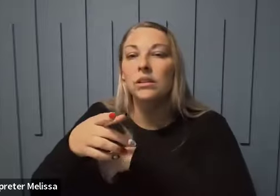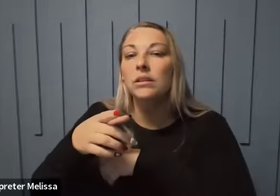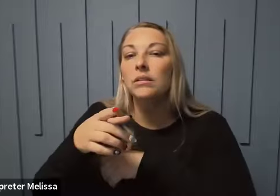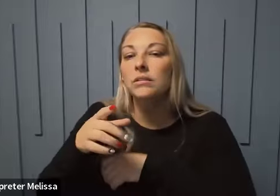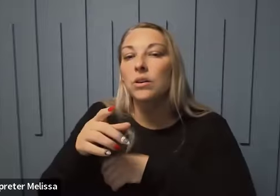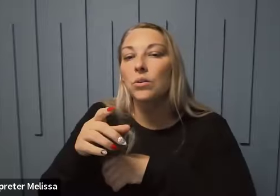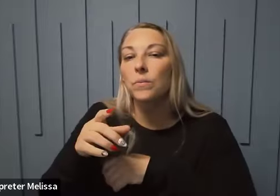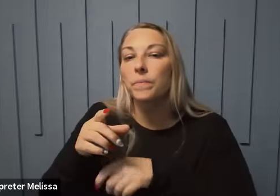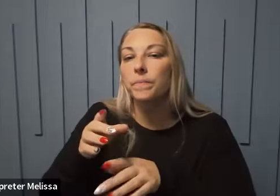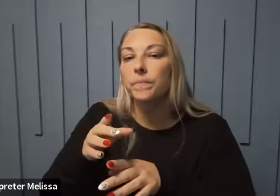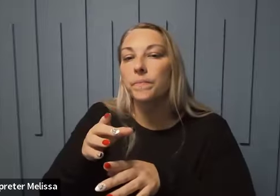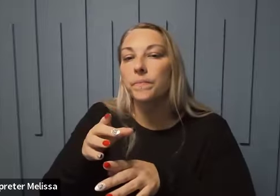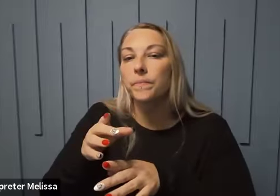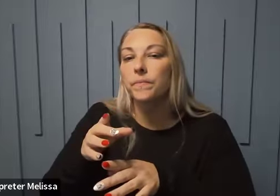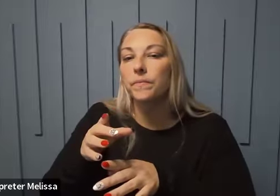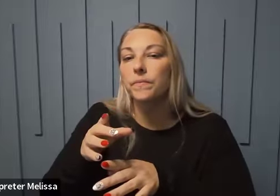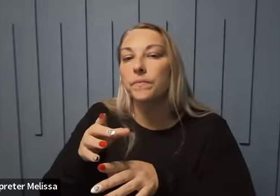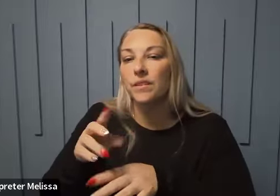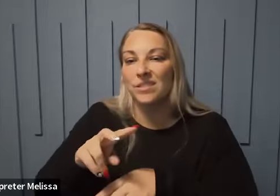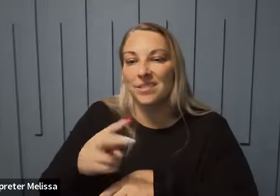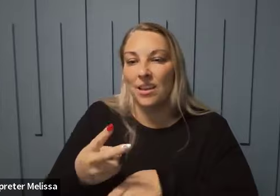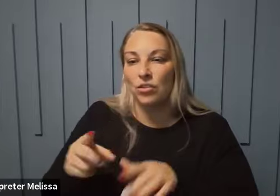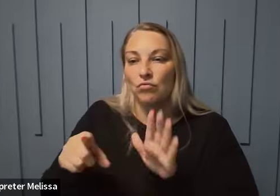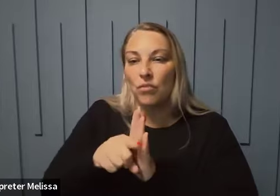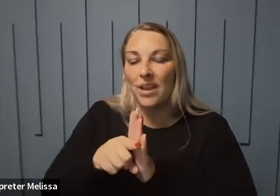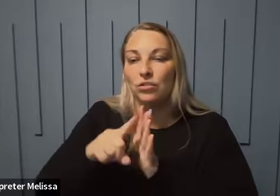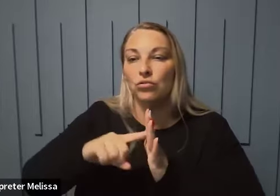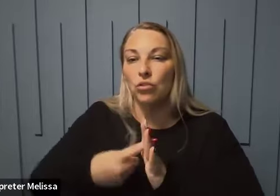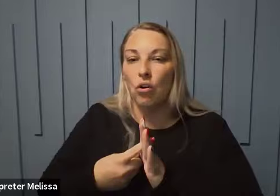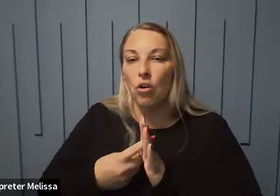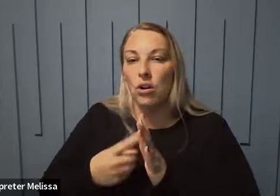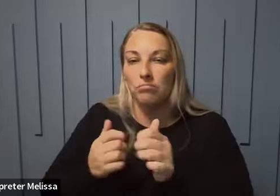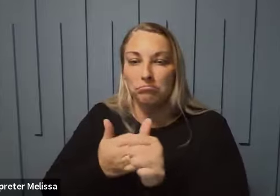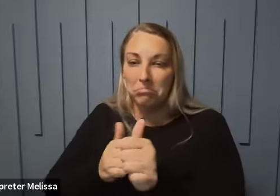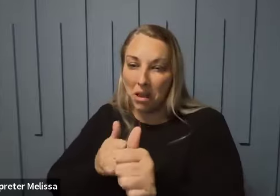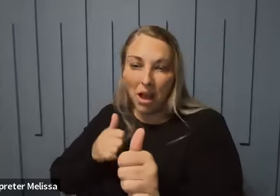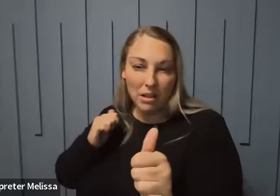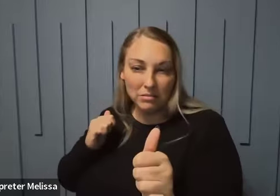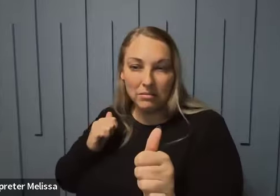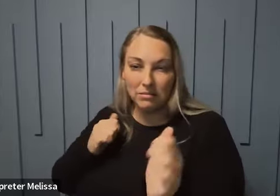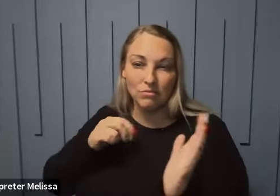As you can see, he also started in 2nd grade, way behind